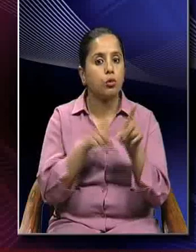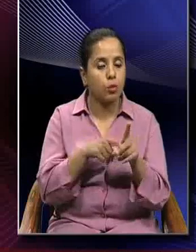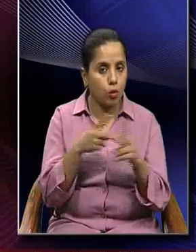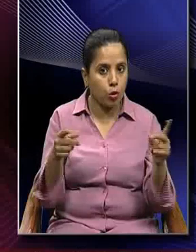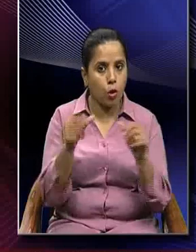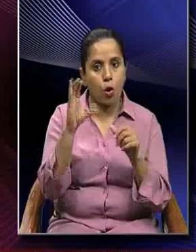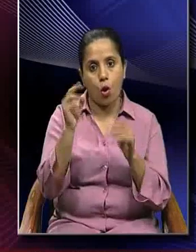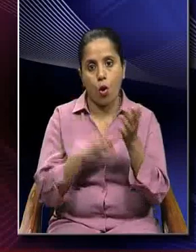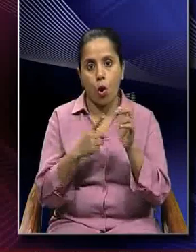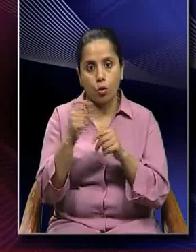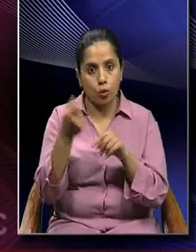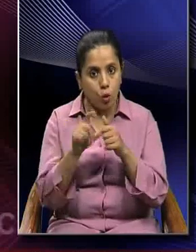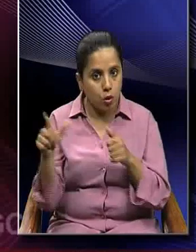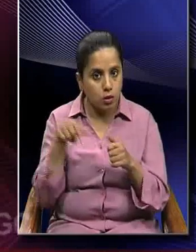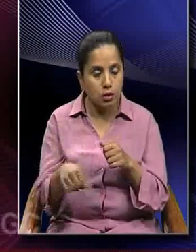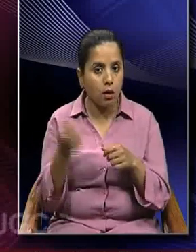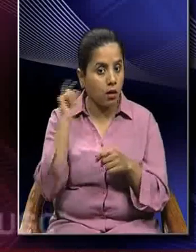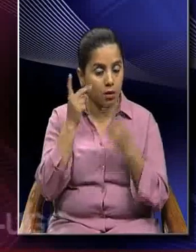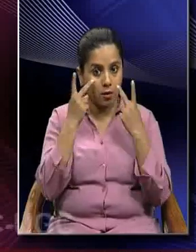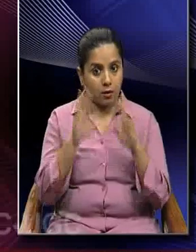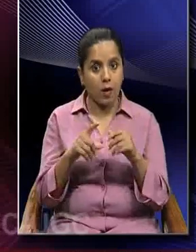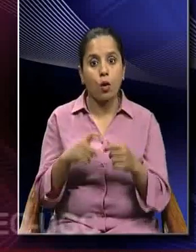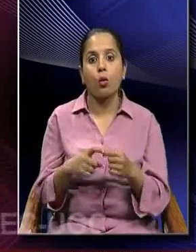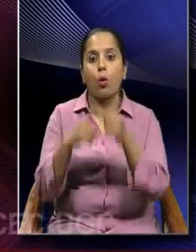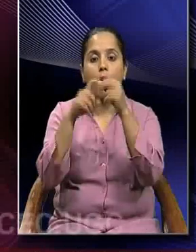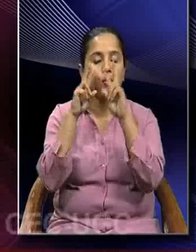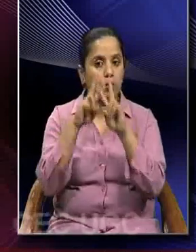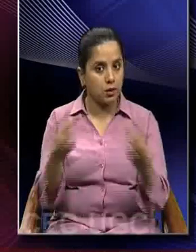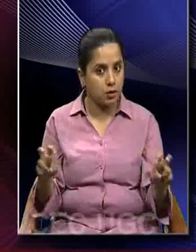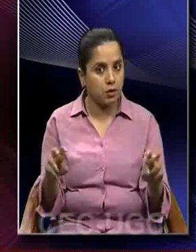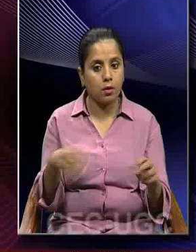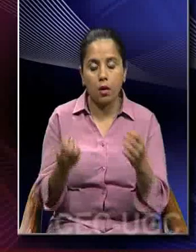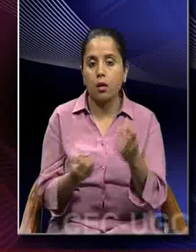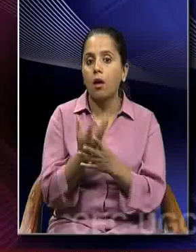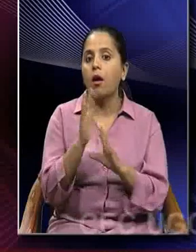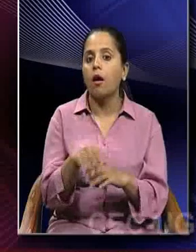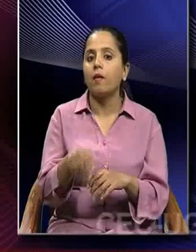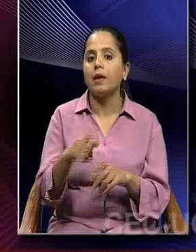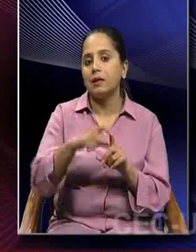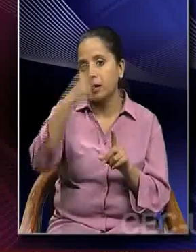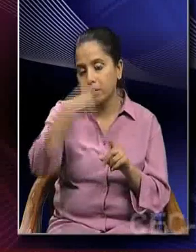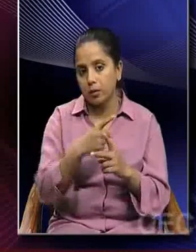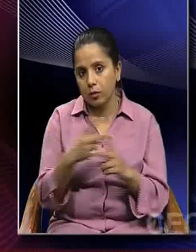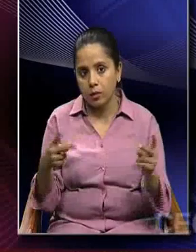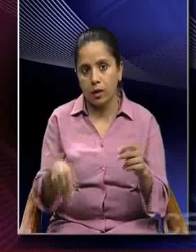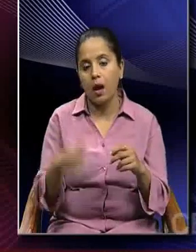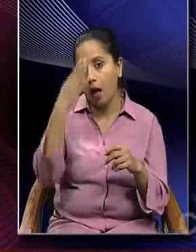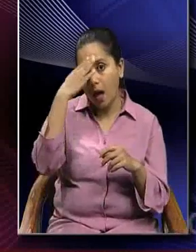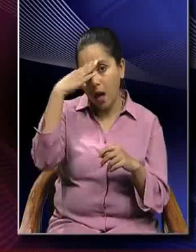ontological assumptions. Qualitative research originated in the disciplines of